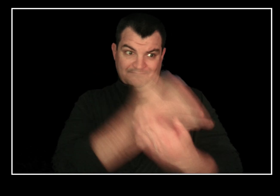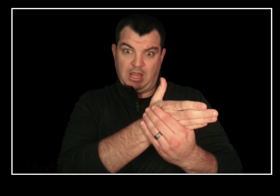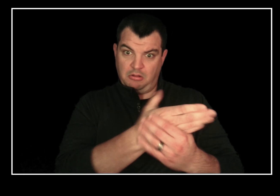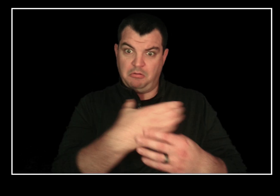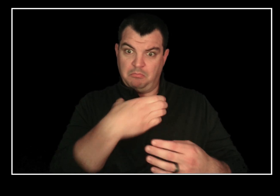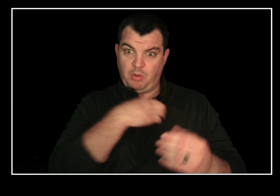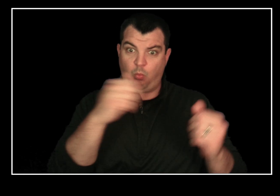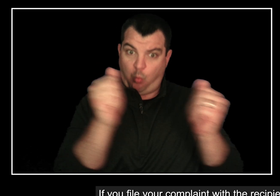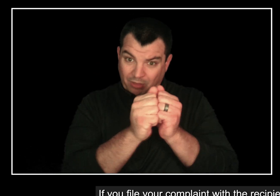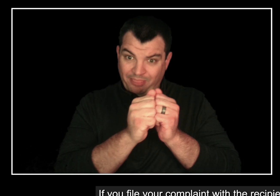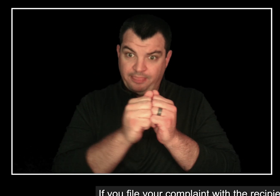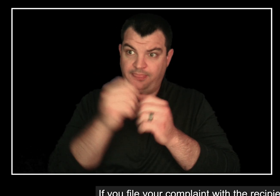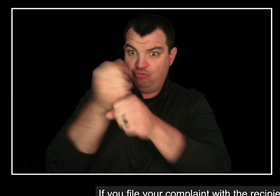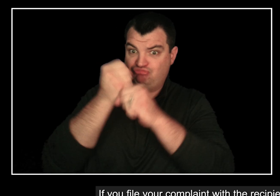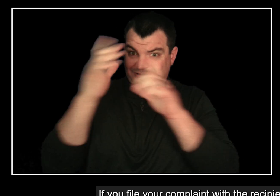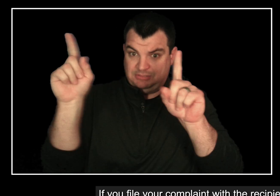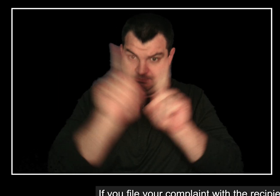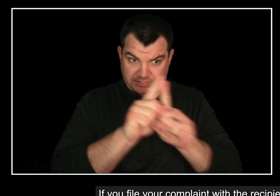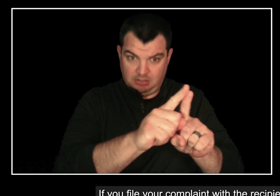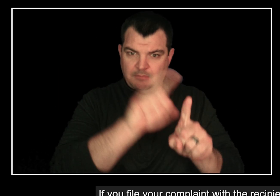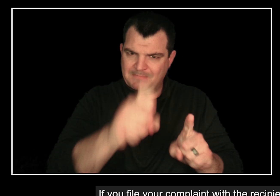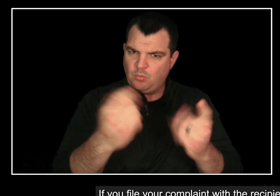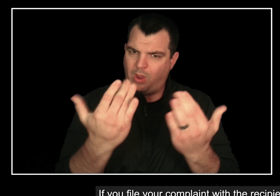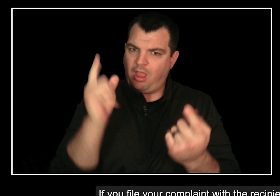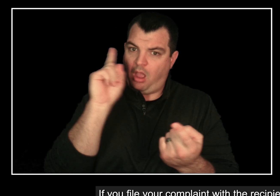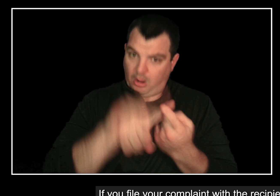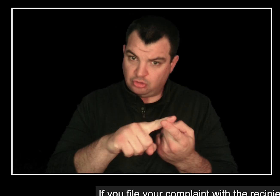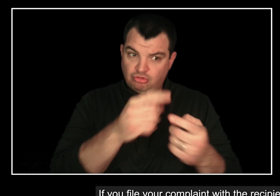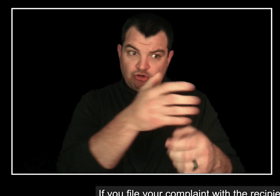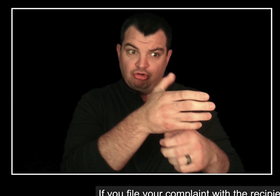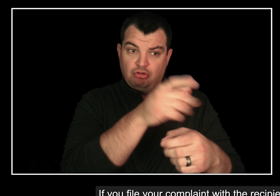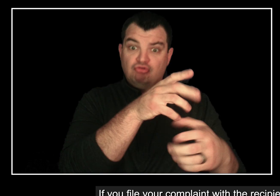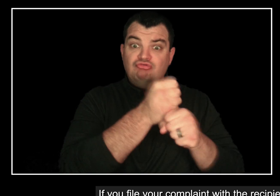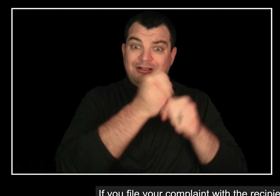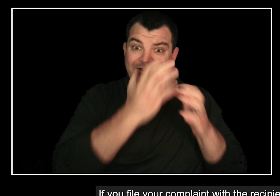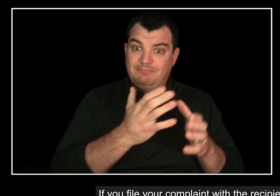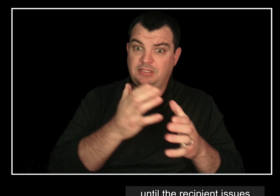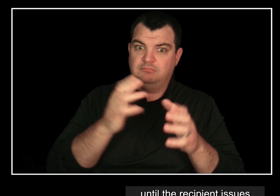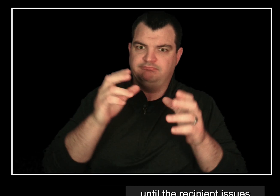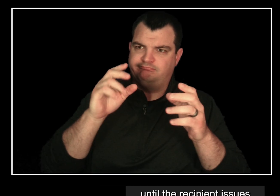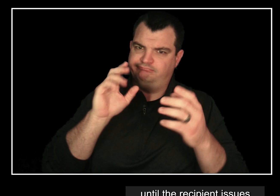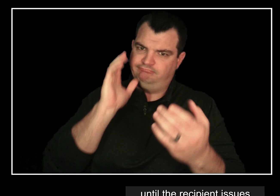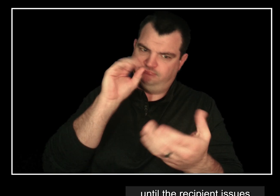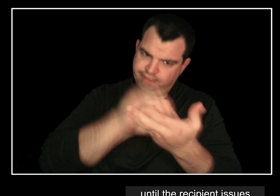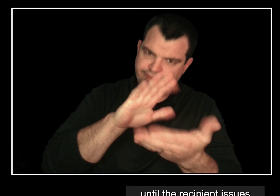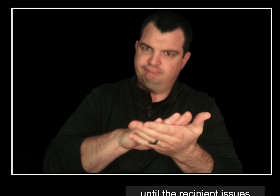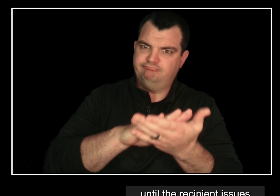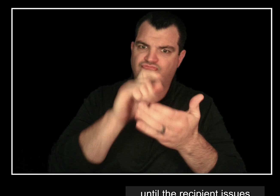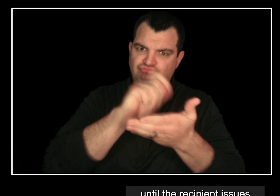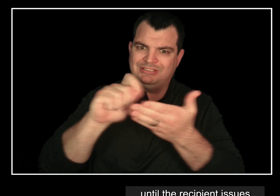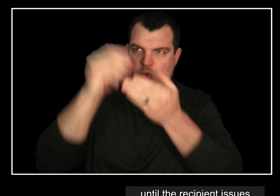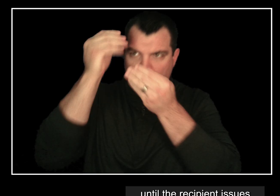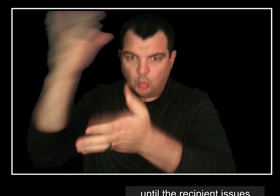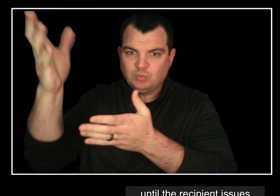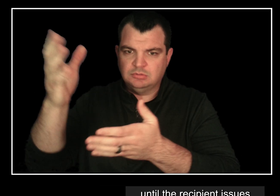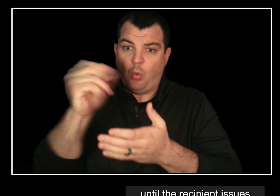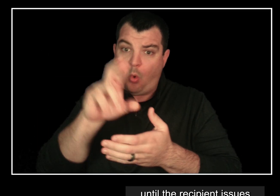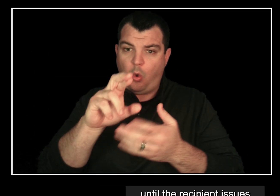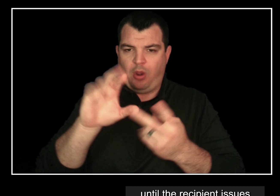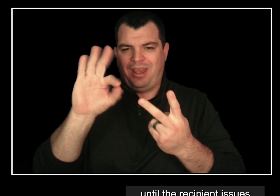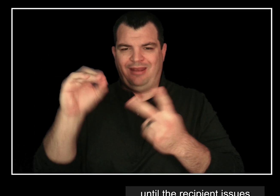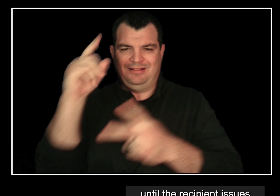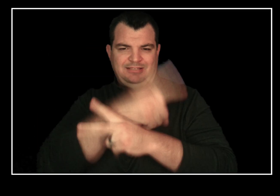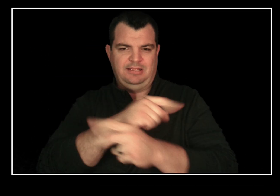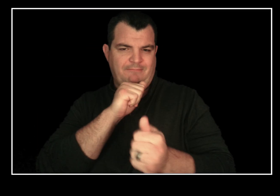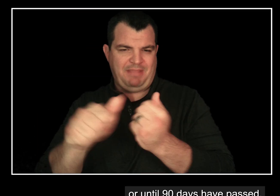www.dol.gov/CRC. If you file your complaint with the recipient, you must wait either until the recipient issues a written notice of